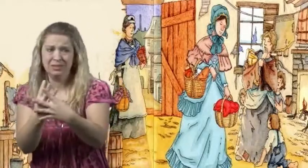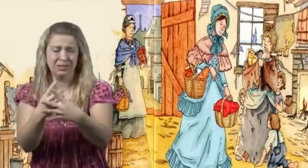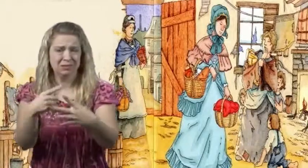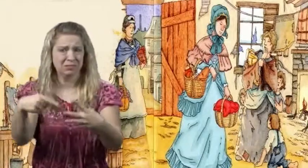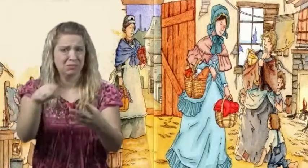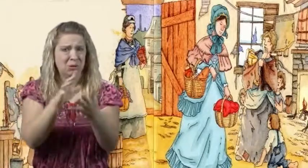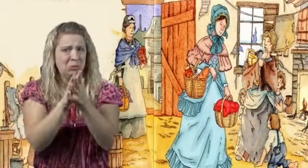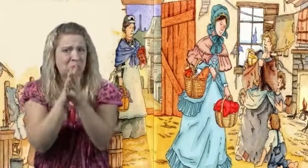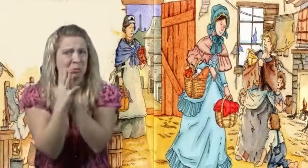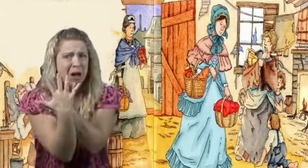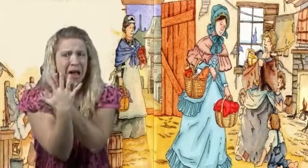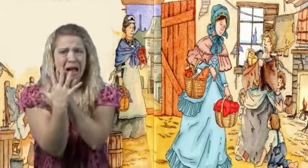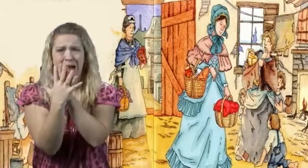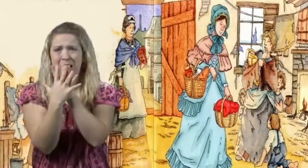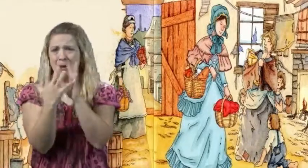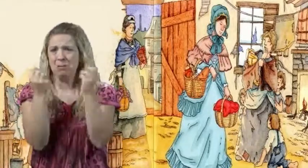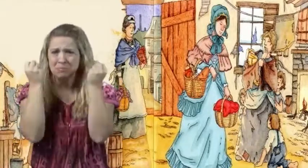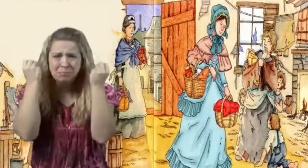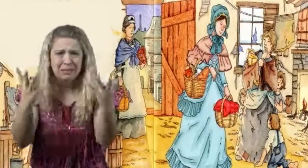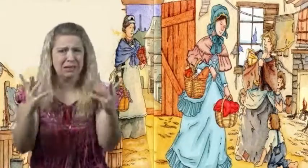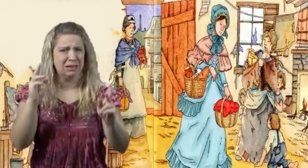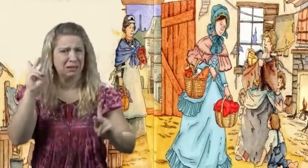Hospitals and prisons were crowded.